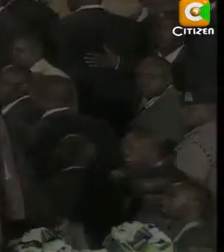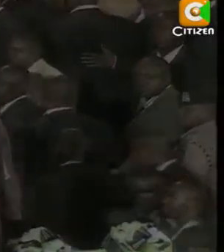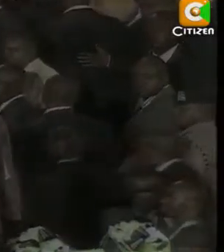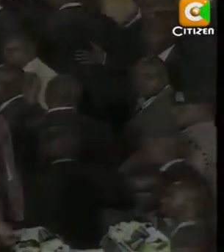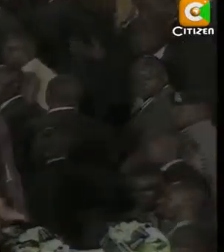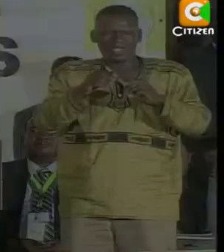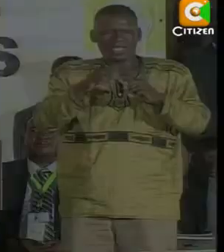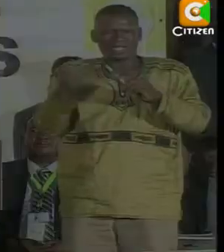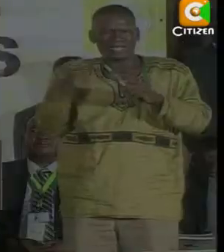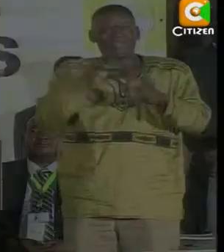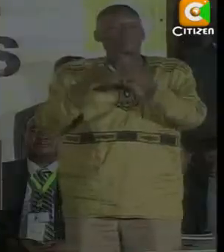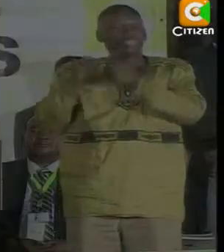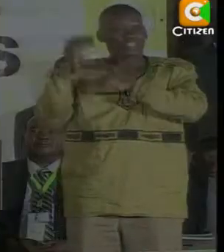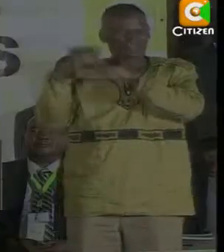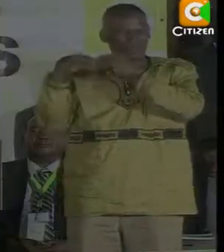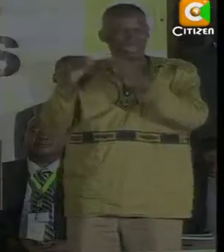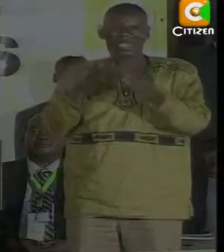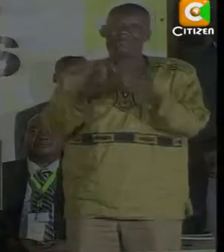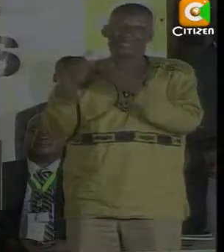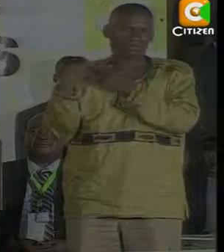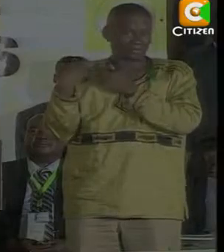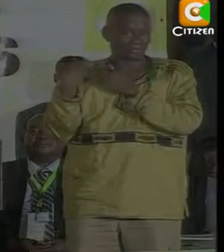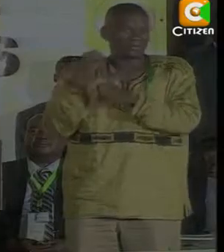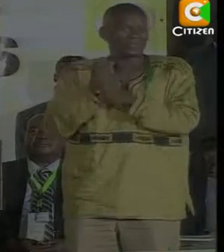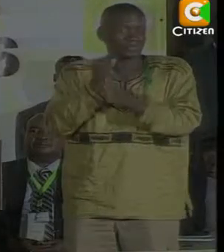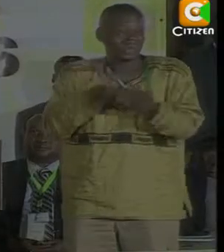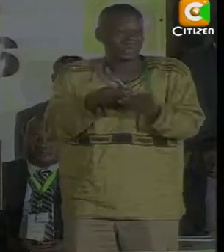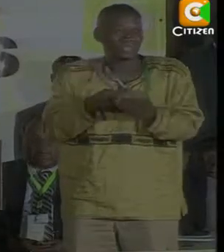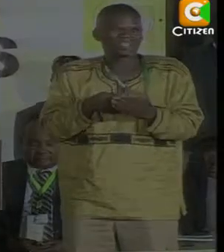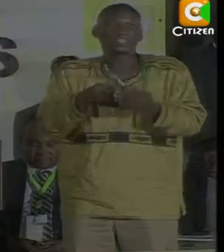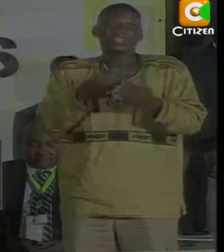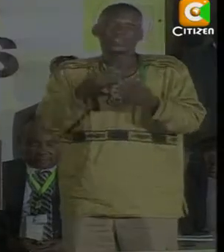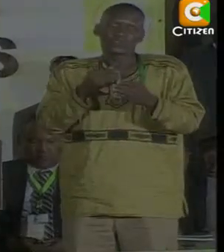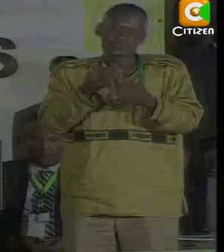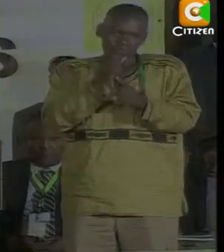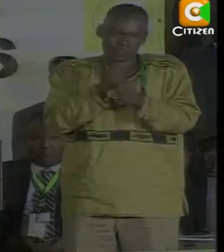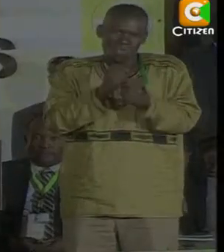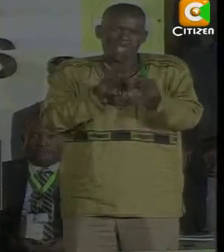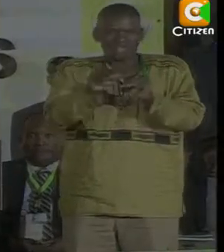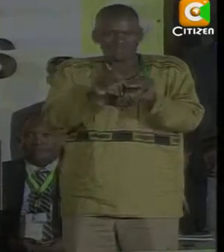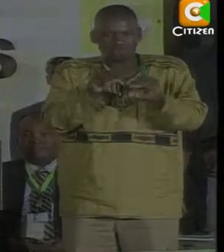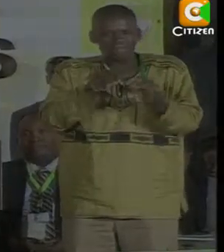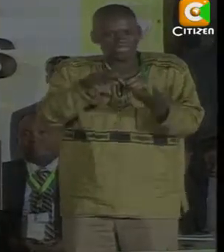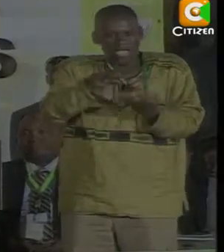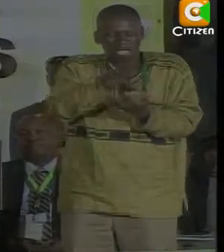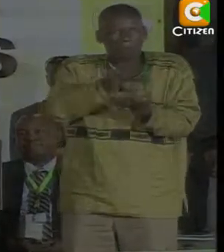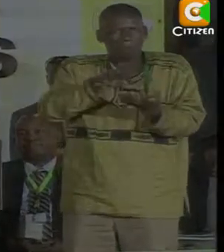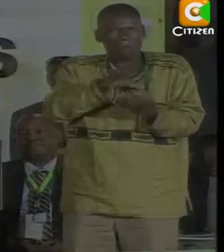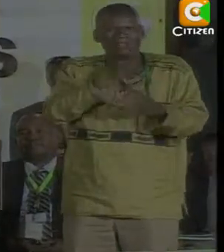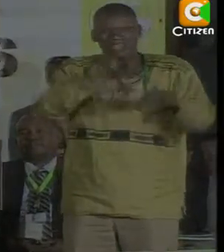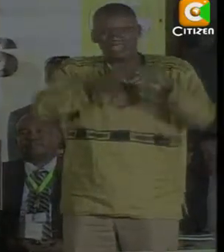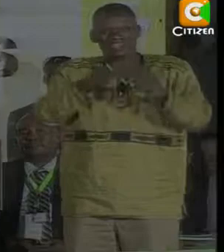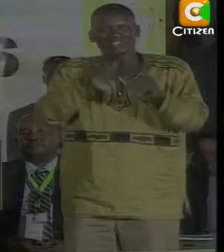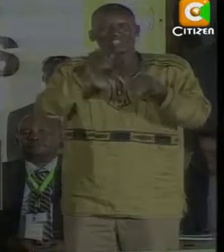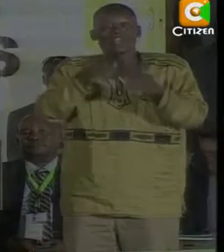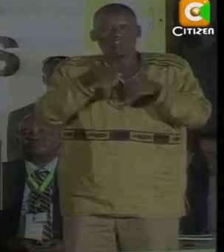general election. Our task was to conduct and manage a rather complex election under a new